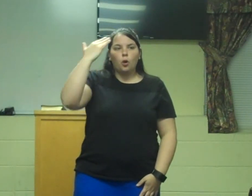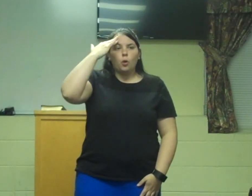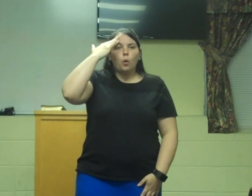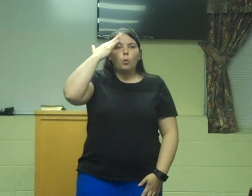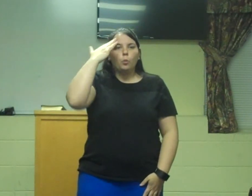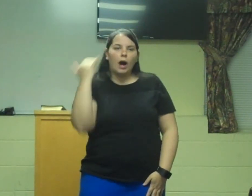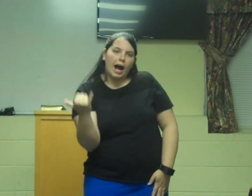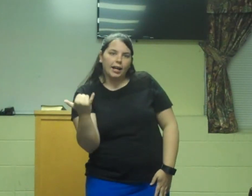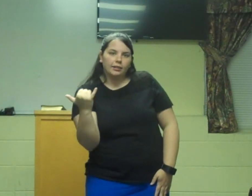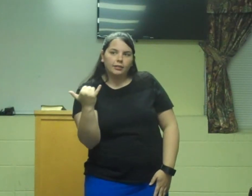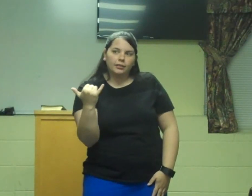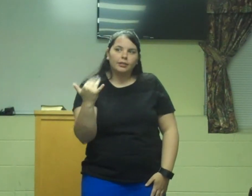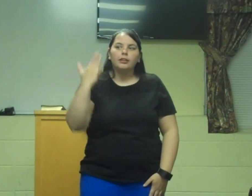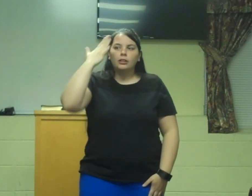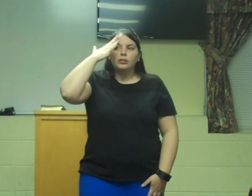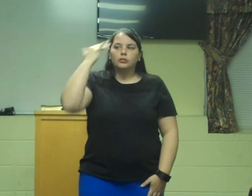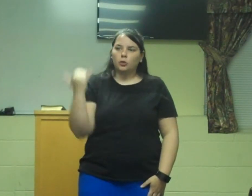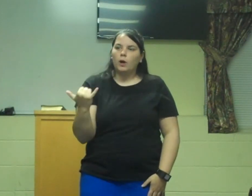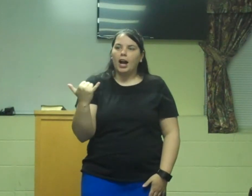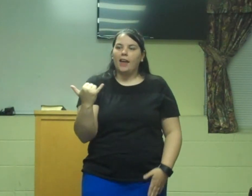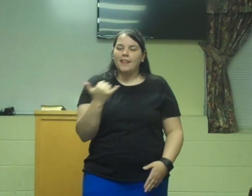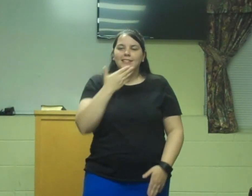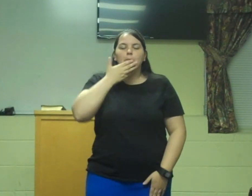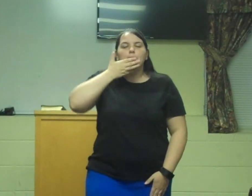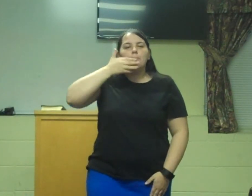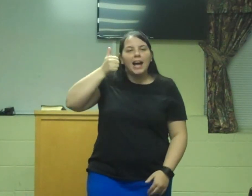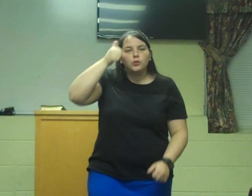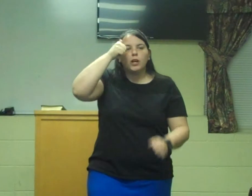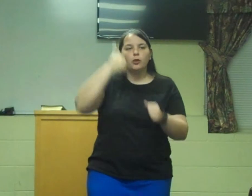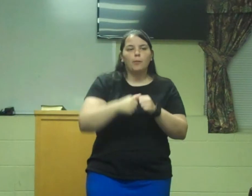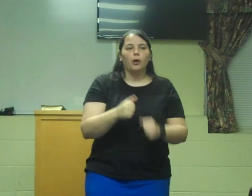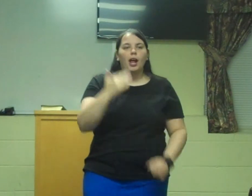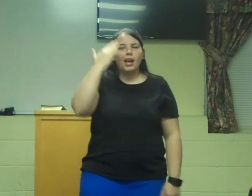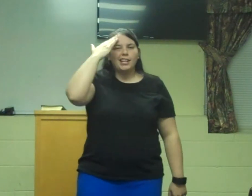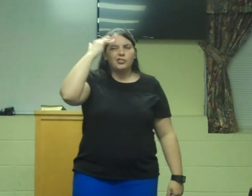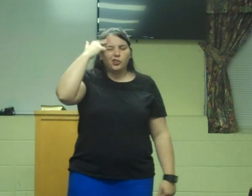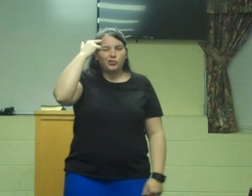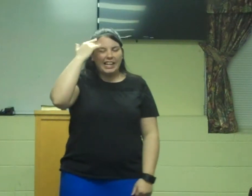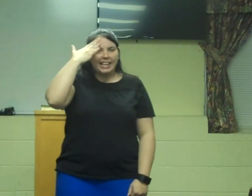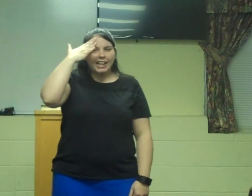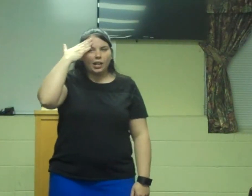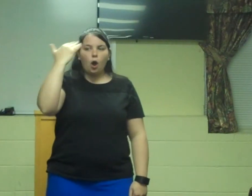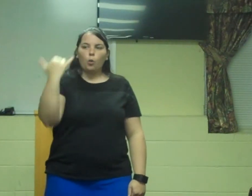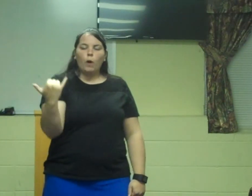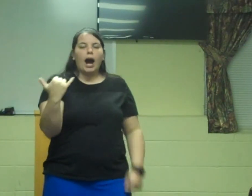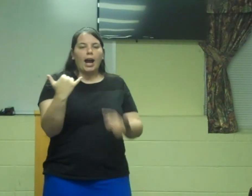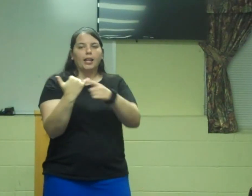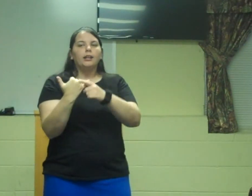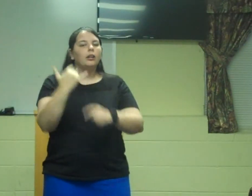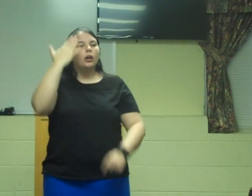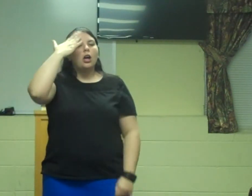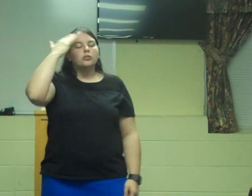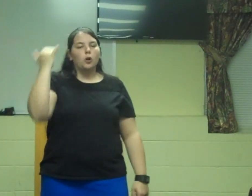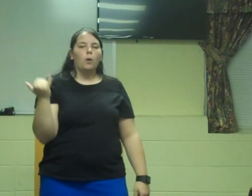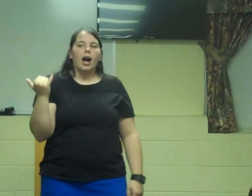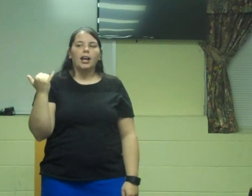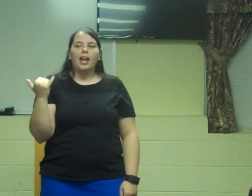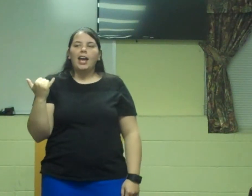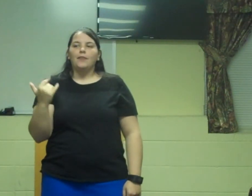So why. That's the best way to remember it. Is you're thinking why. So why. If